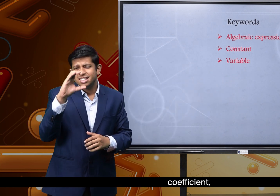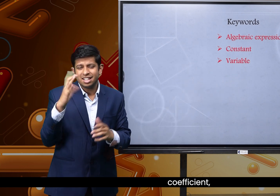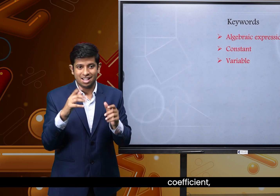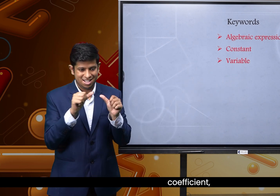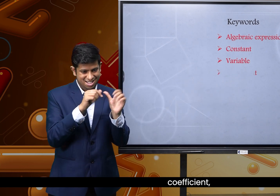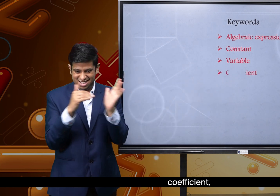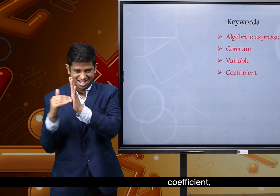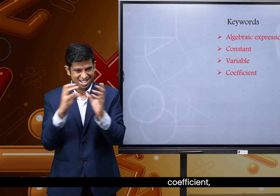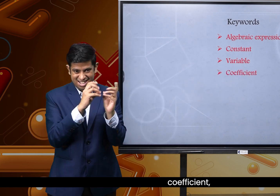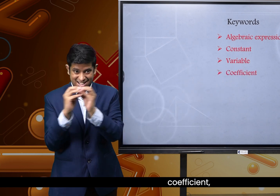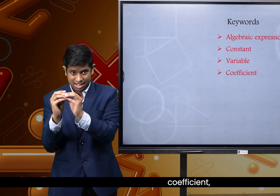coefficient,